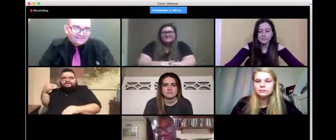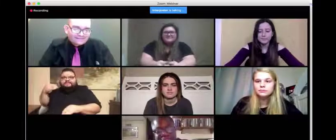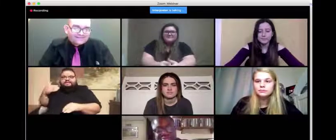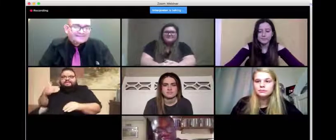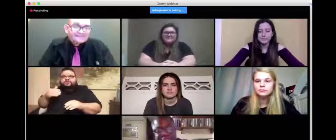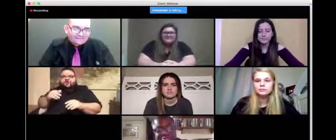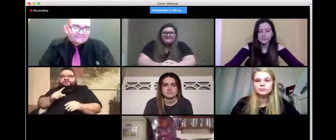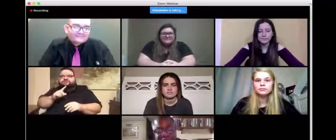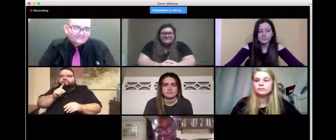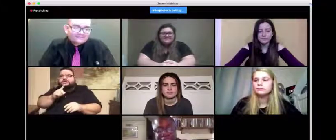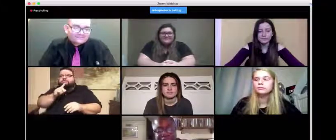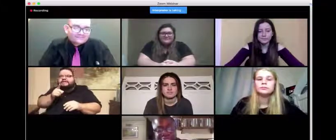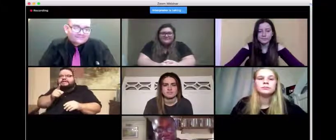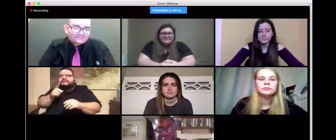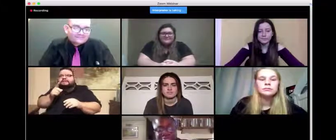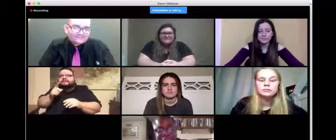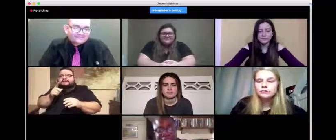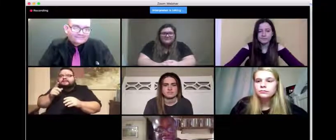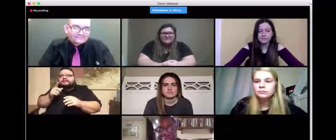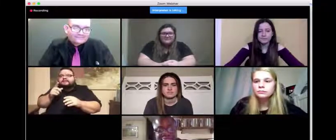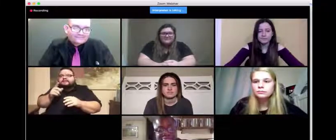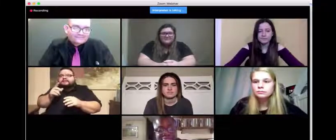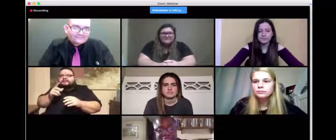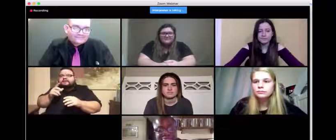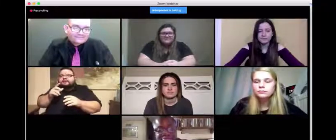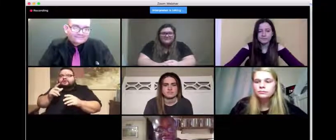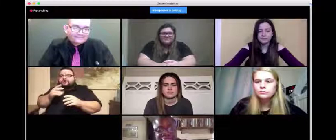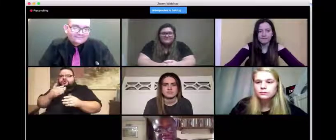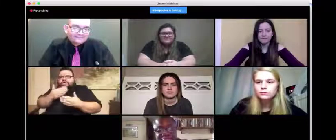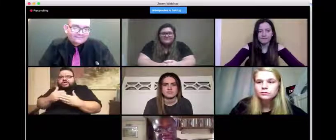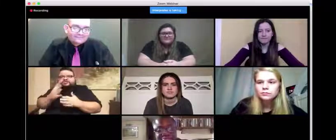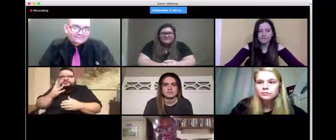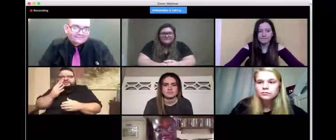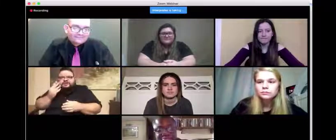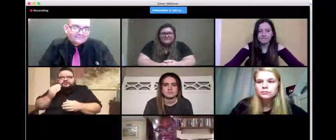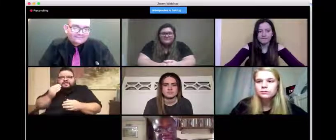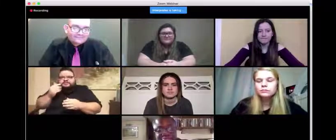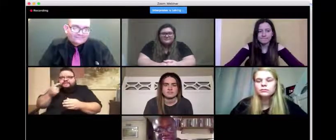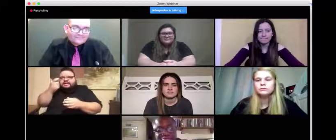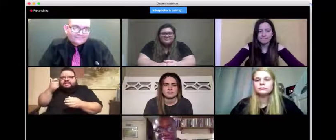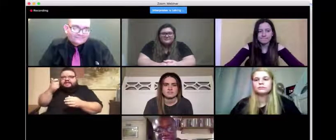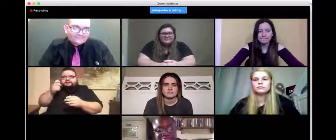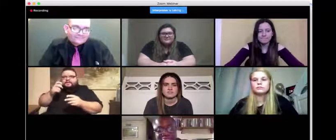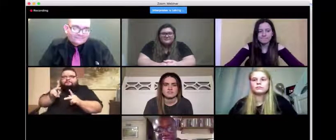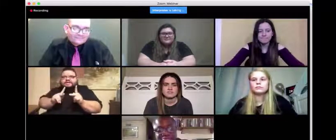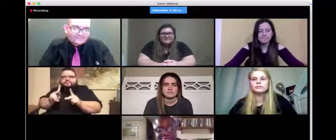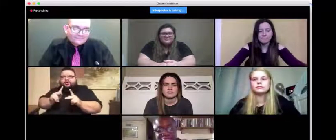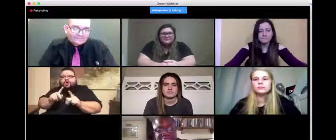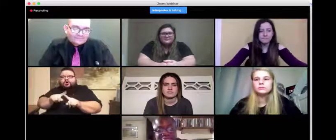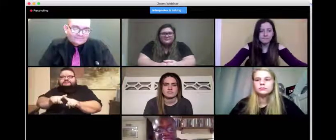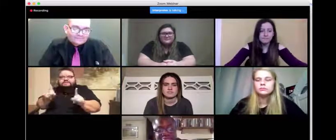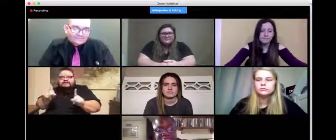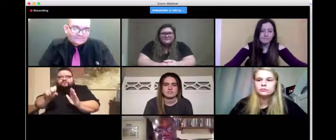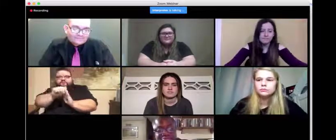a good experience because, people from different states have different signs,